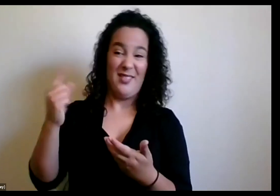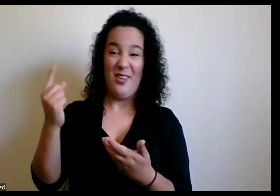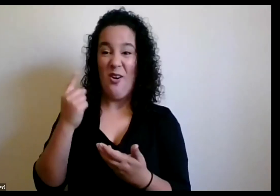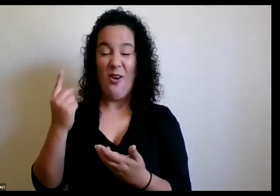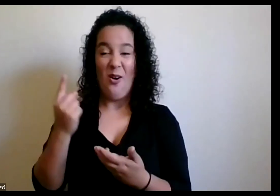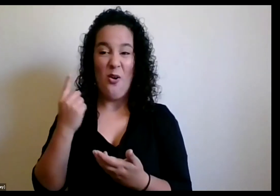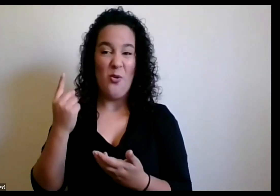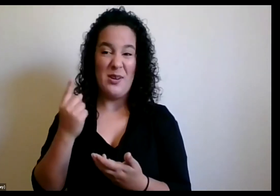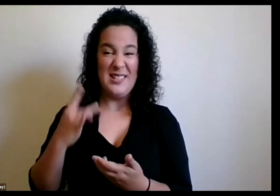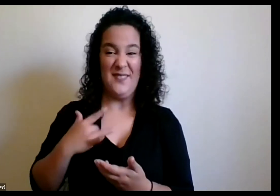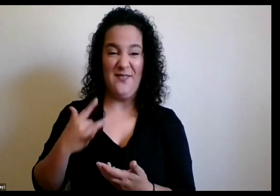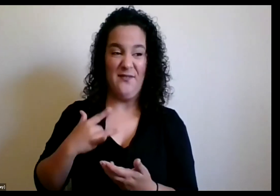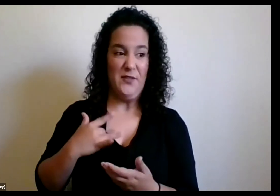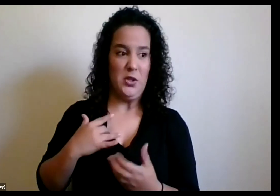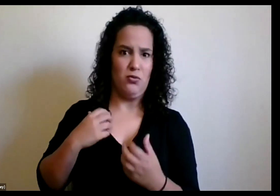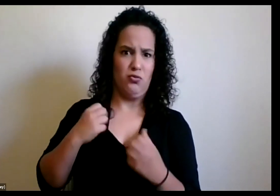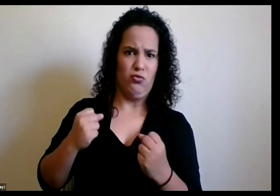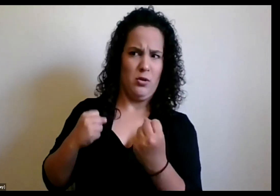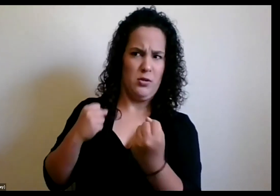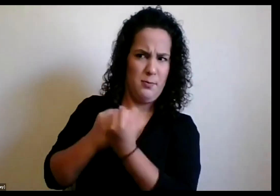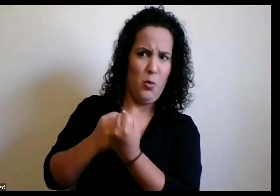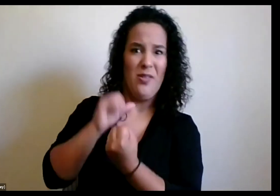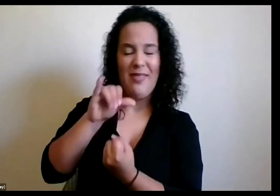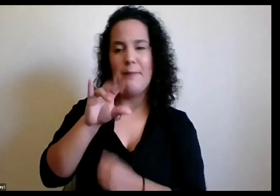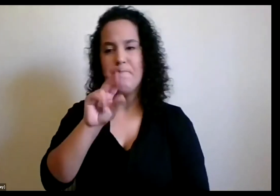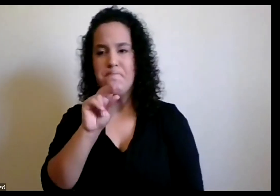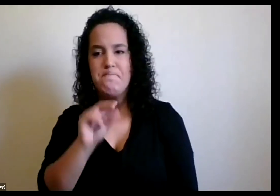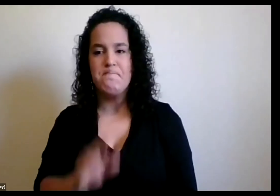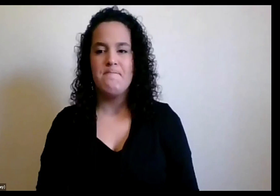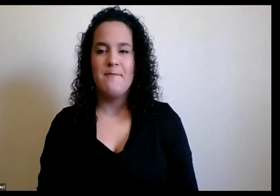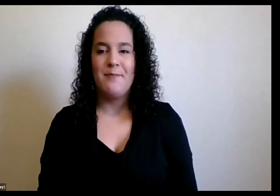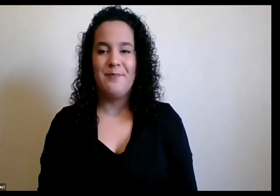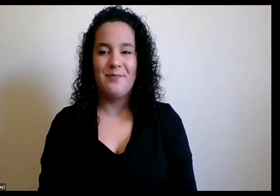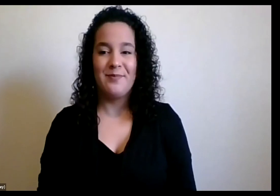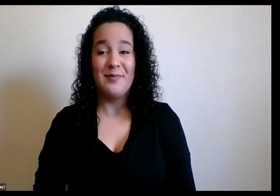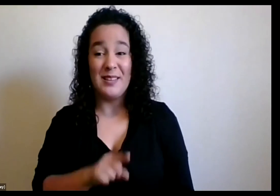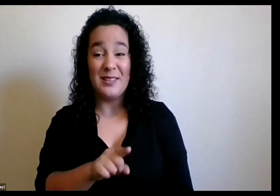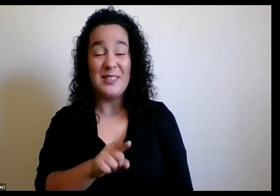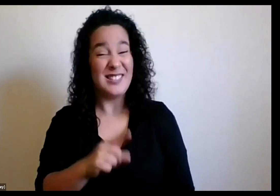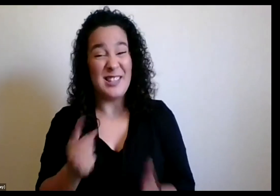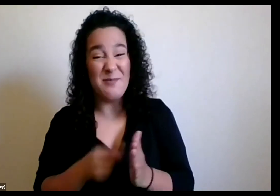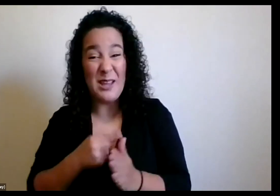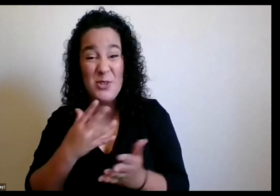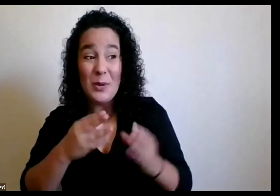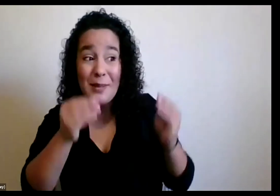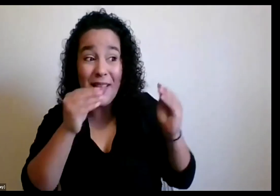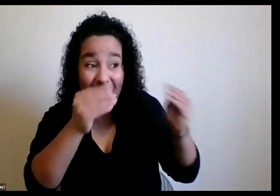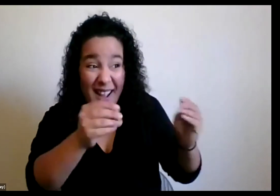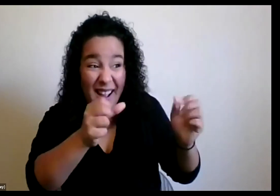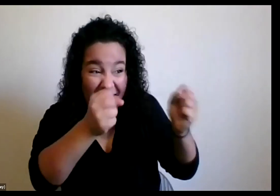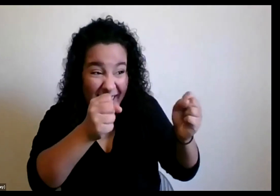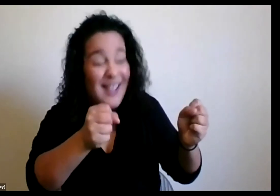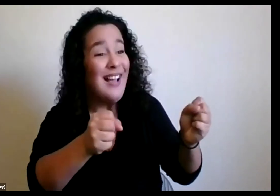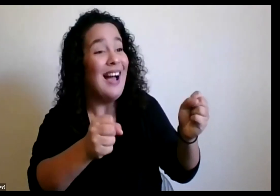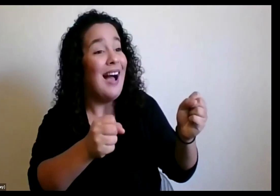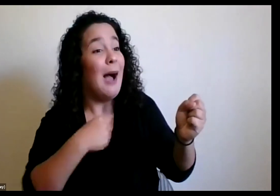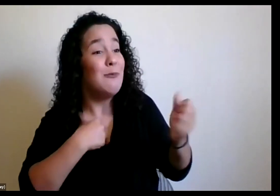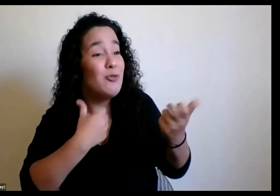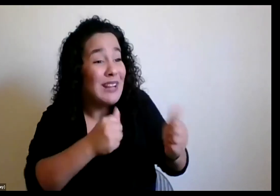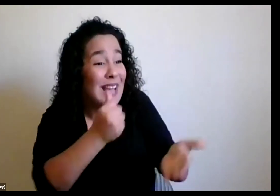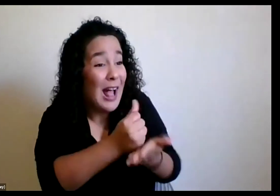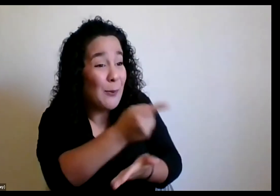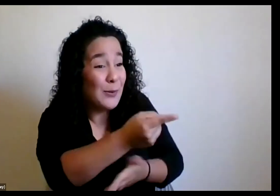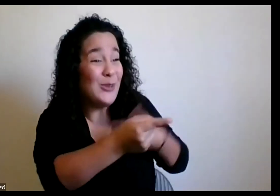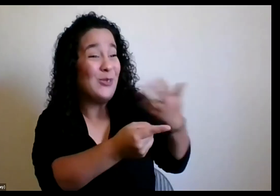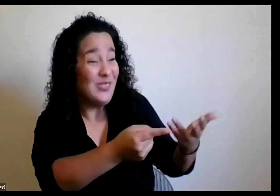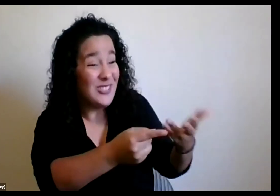like, you know, the strong support. And you're going, you scratch your head like, hello, you want to shake people and say, listen, help me help you. And